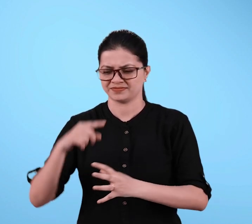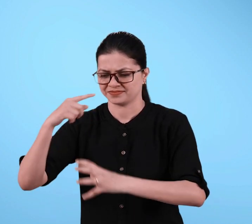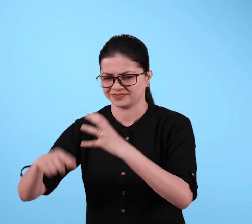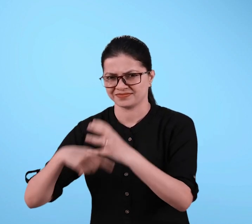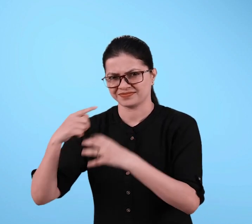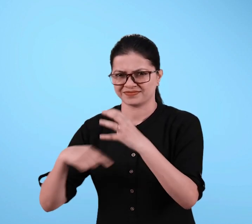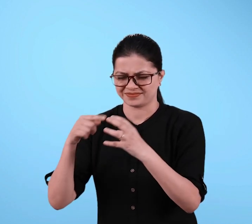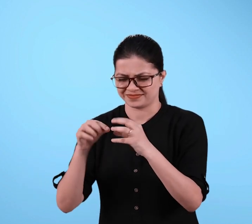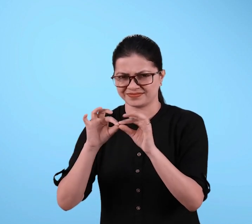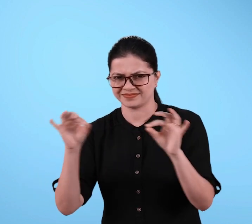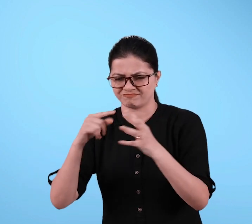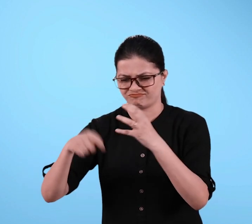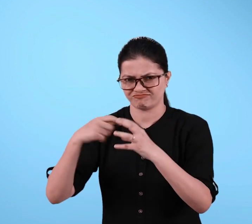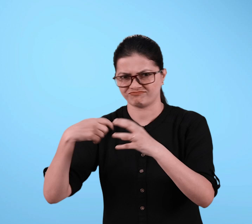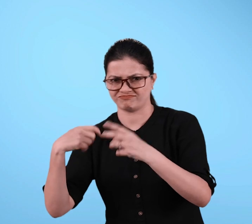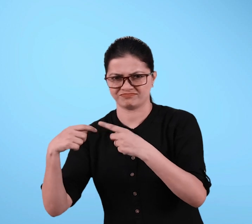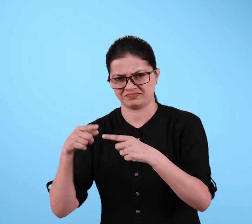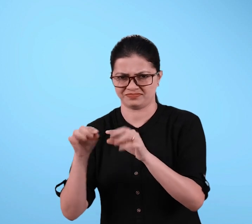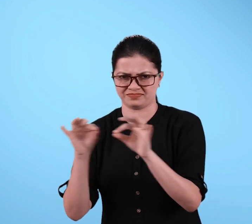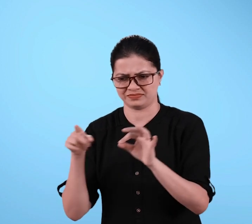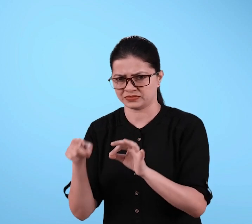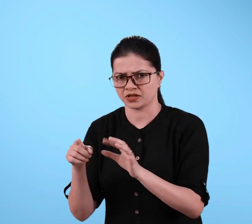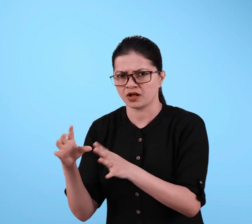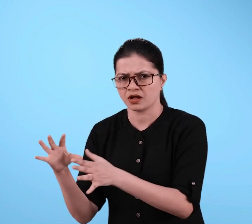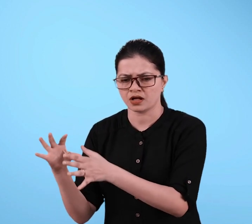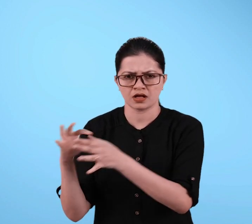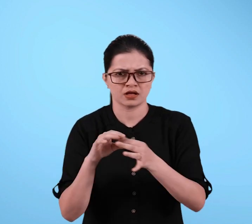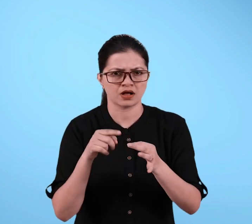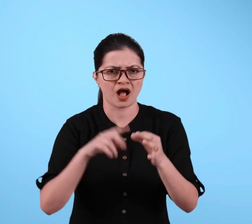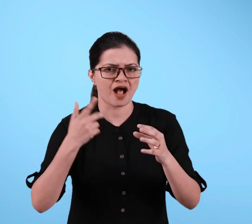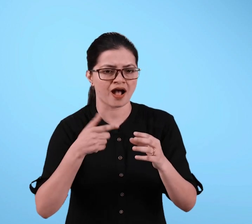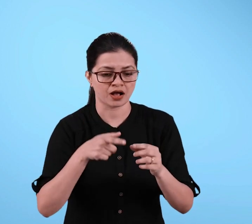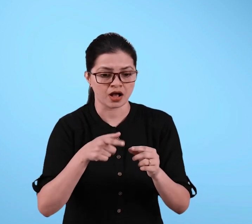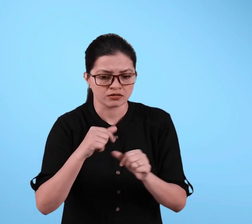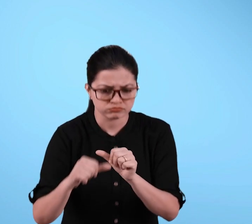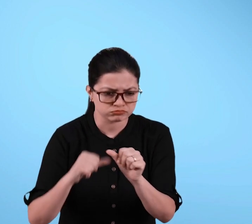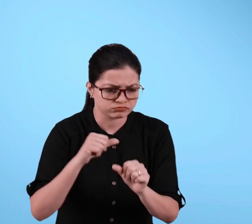Cotton, wool, silk, and jute are some natural fibers.